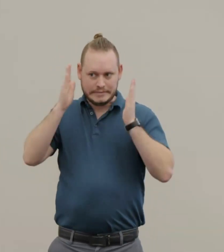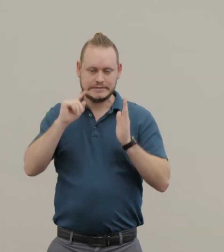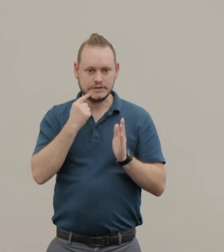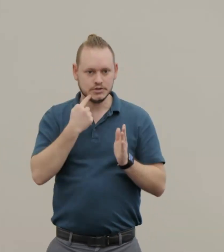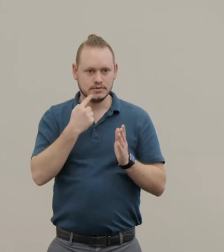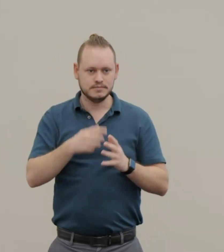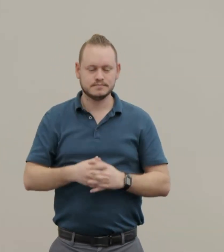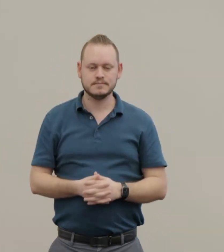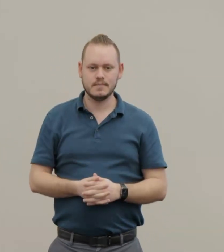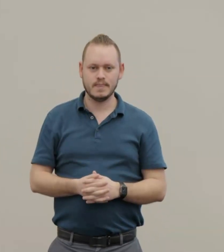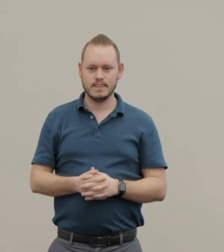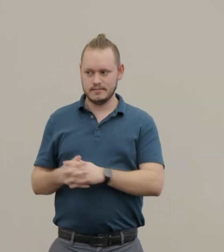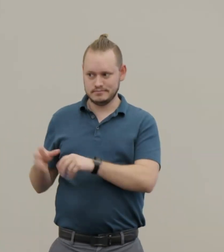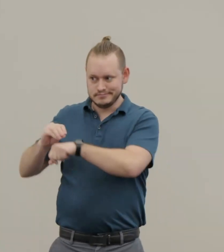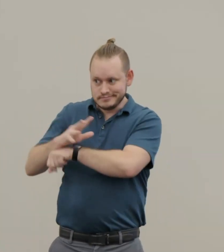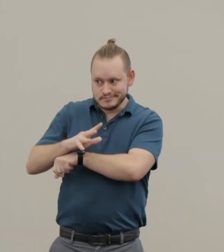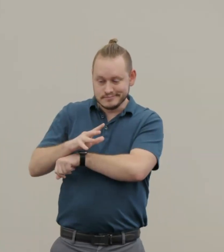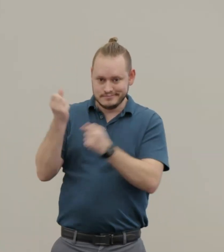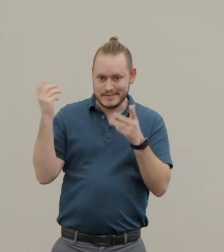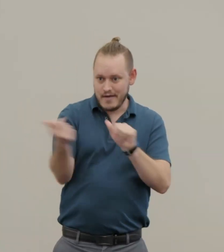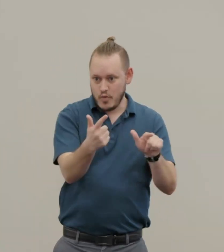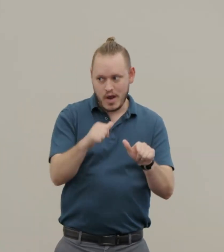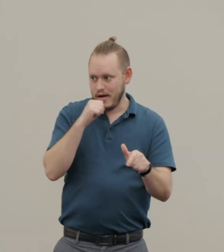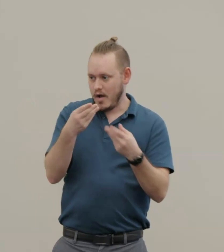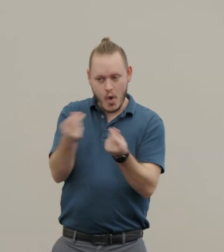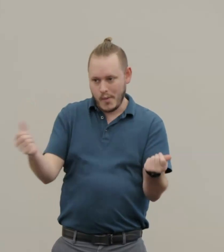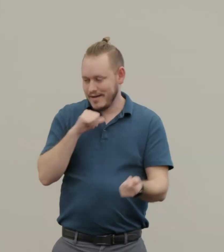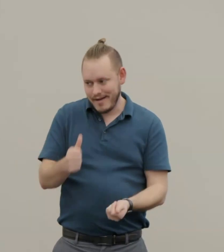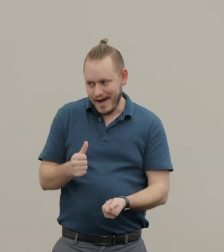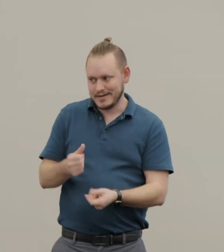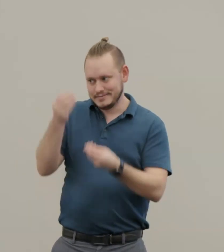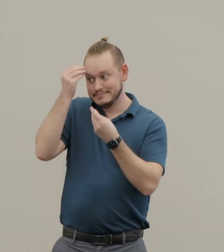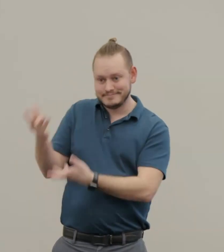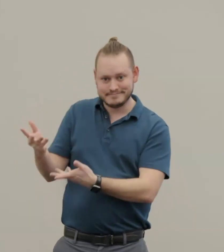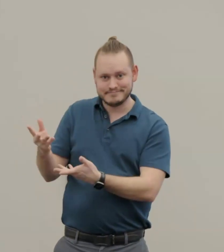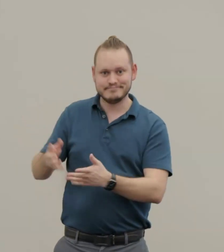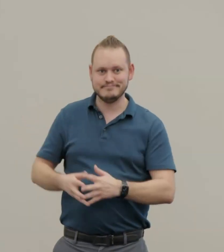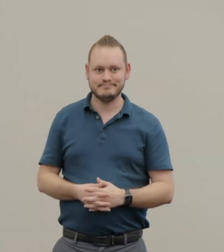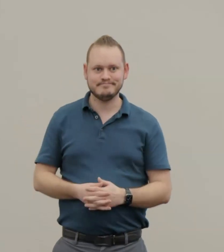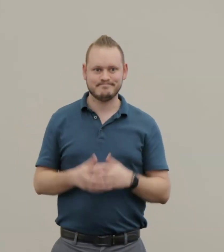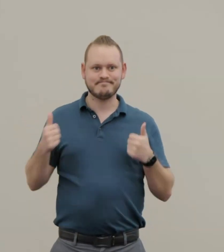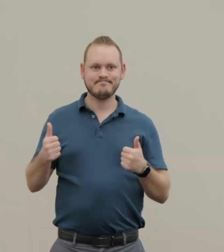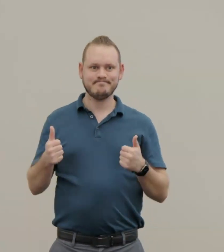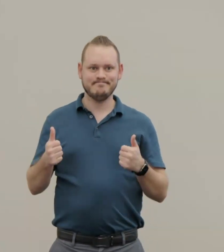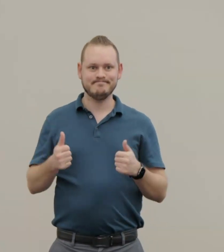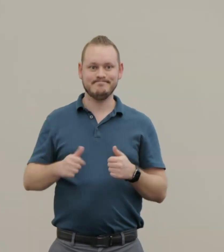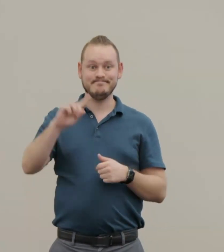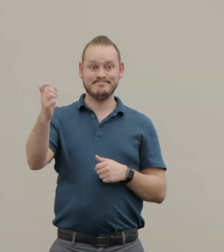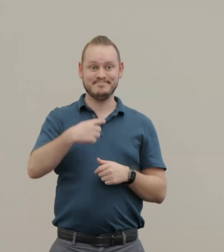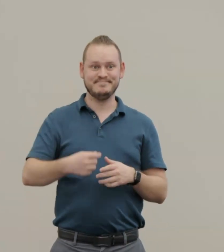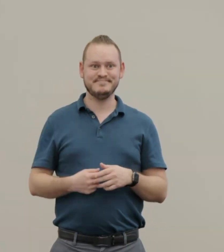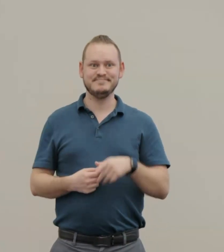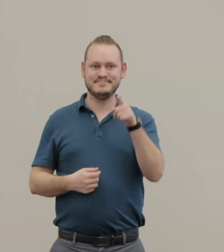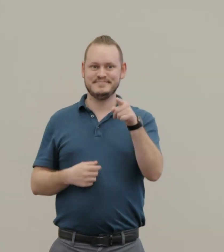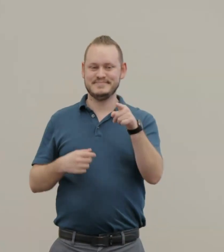This is affecting everyone. This is not going to go away. So, great. Question.